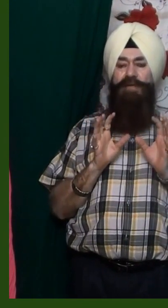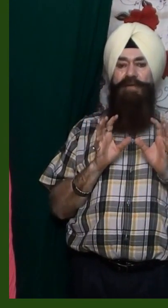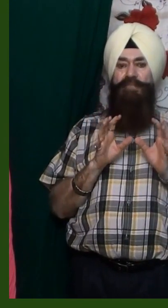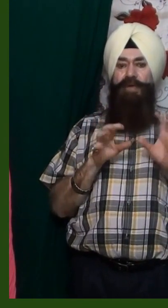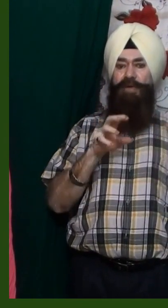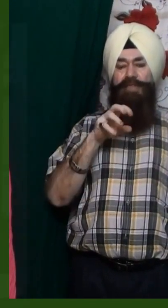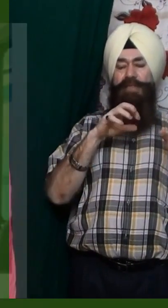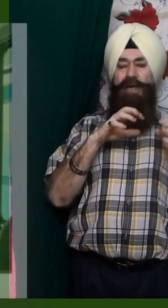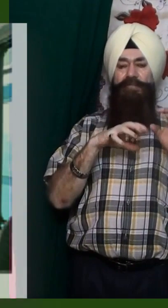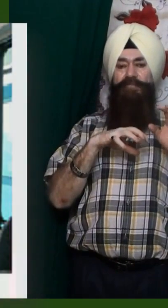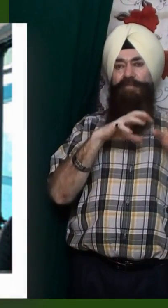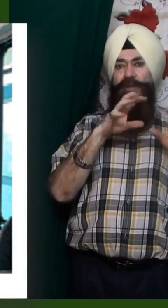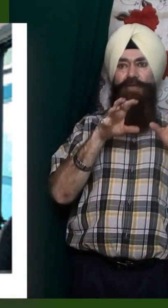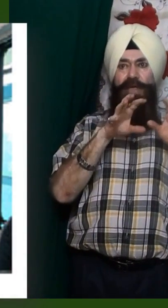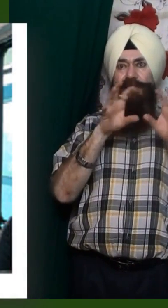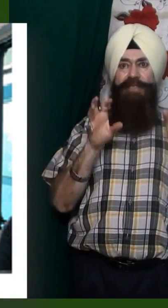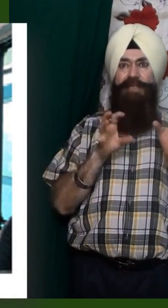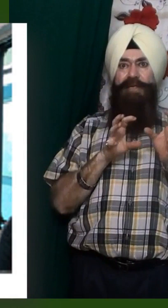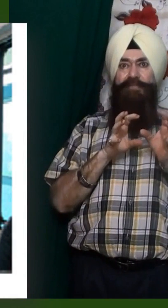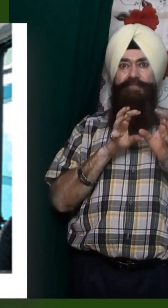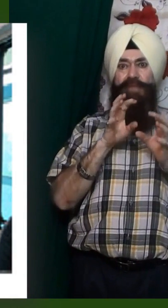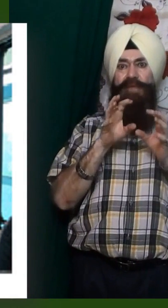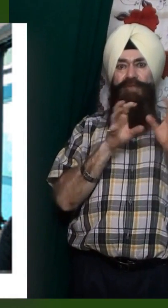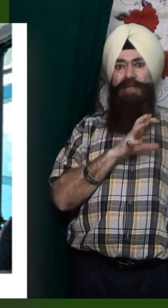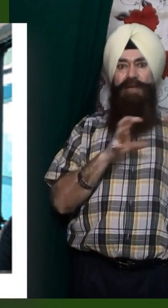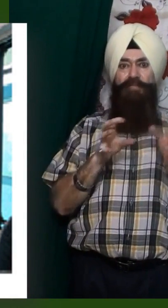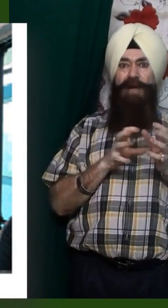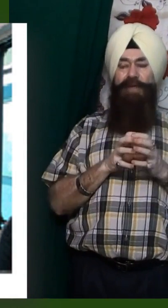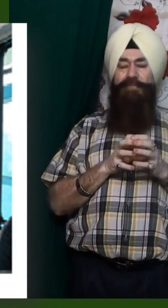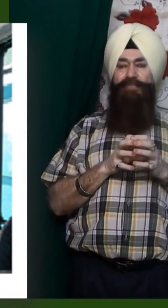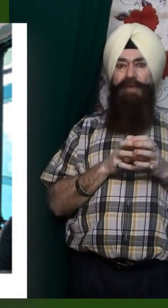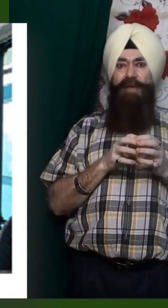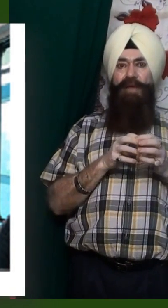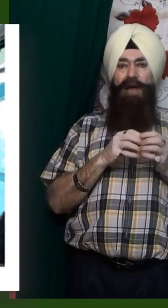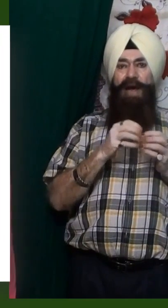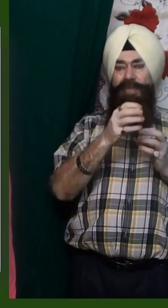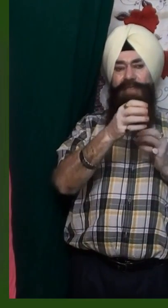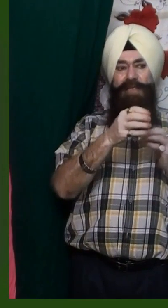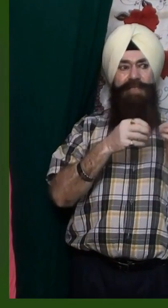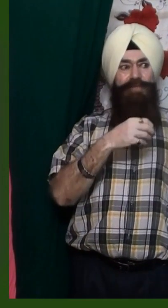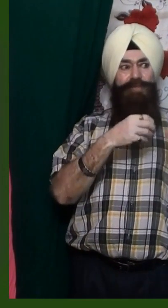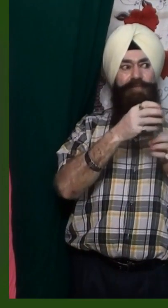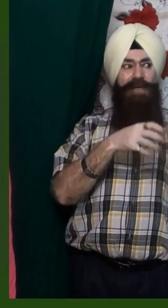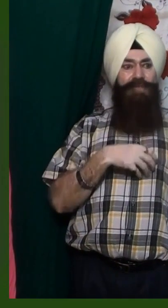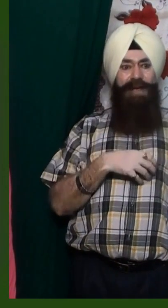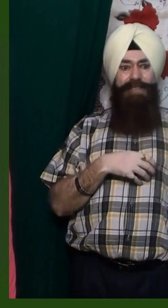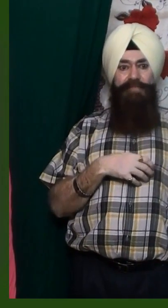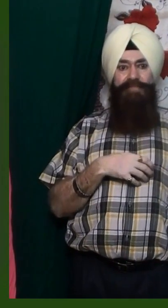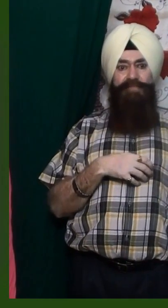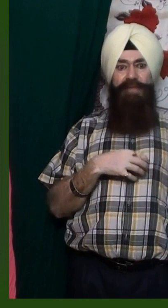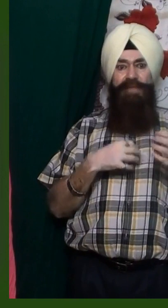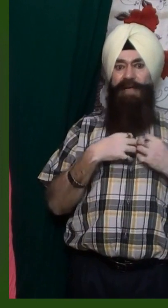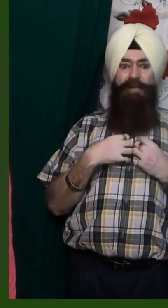moving because when we look inside the train compartment, everything seems to be at